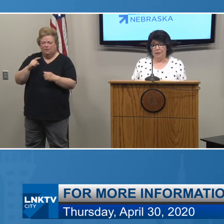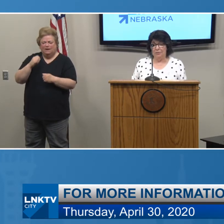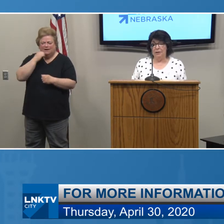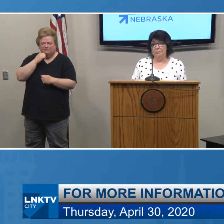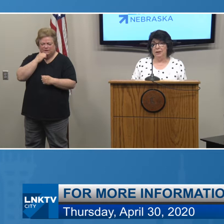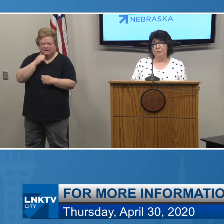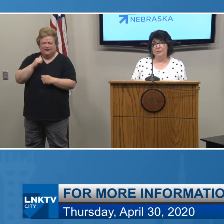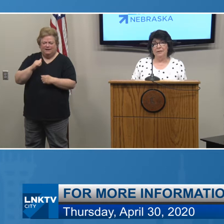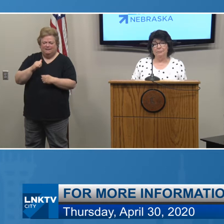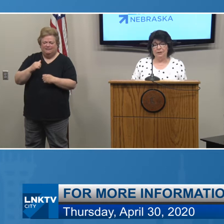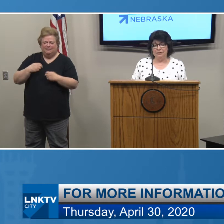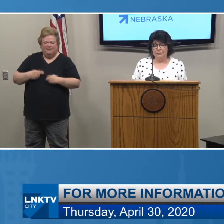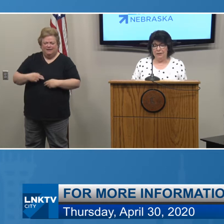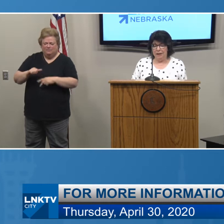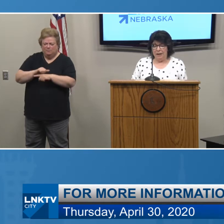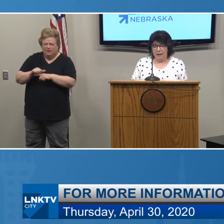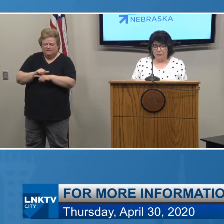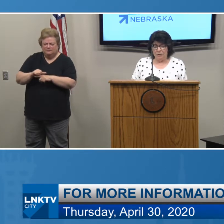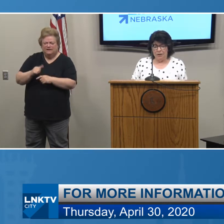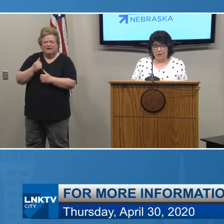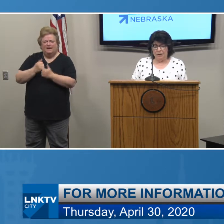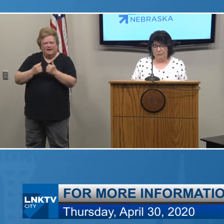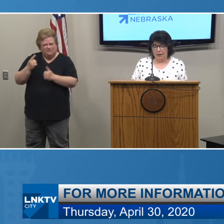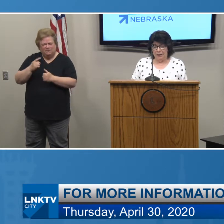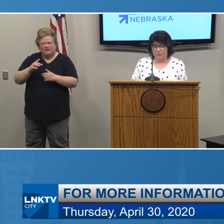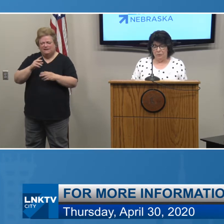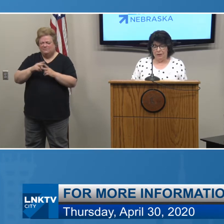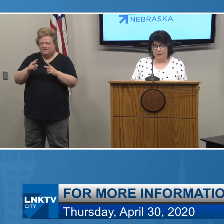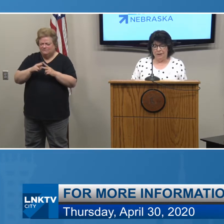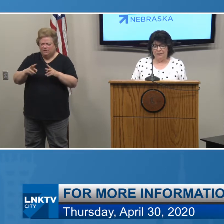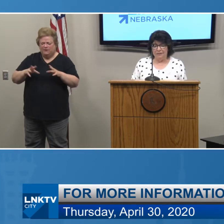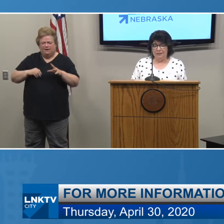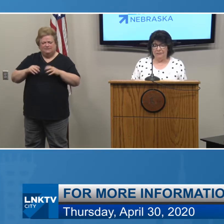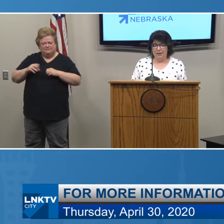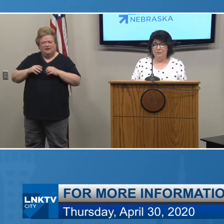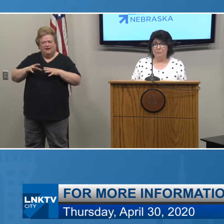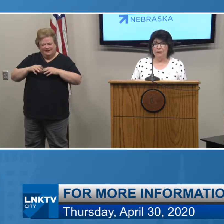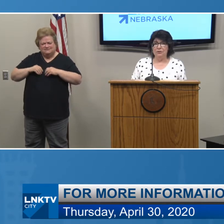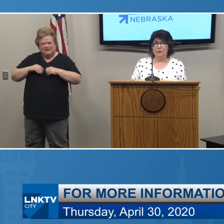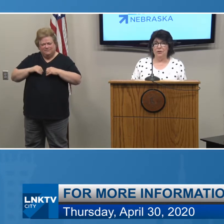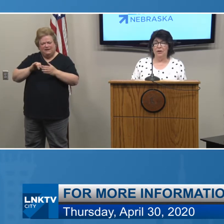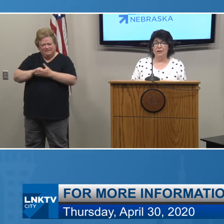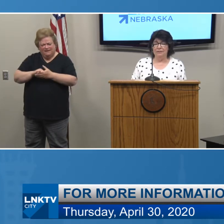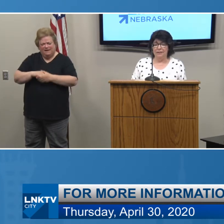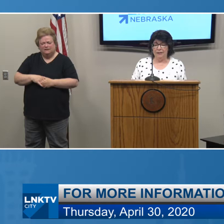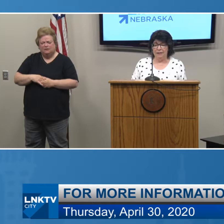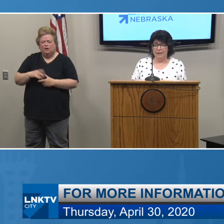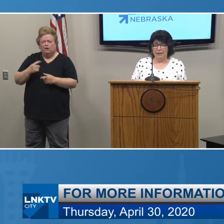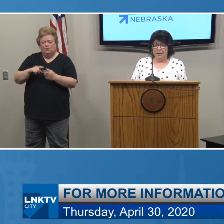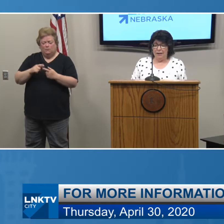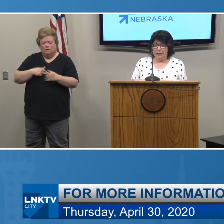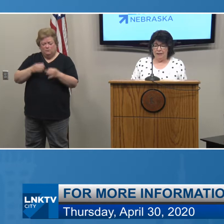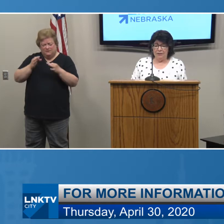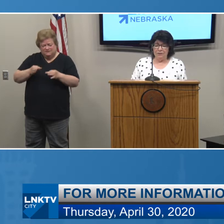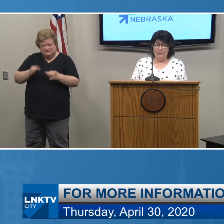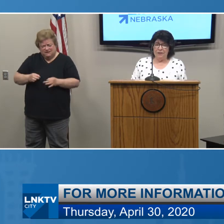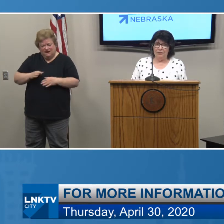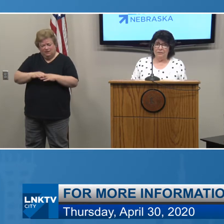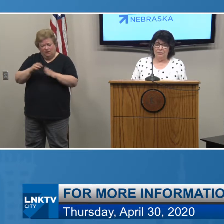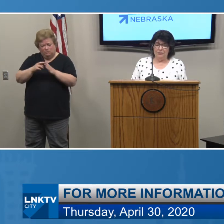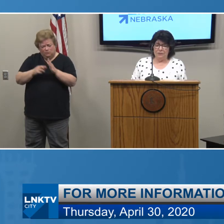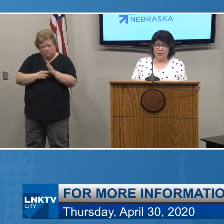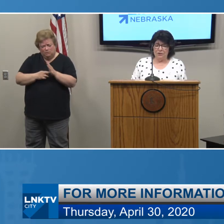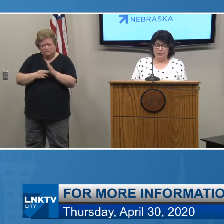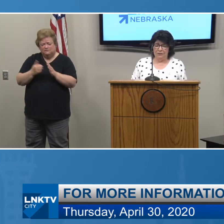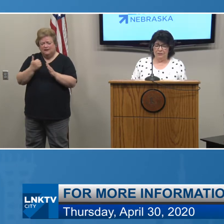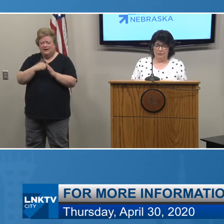has been incredibly receptive, and when the easing of health measures are decided, any loosening